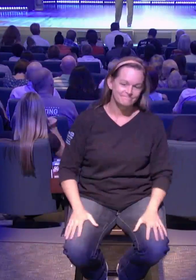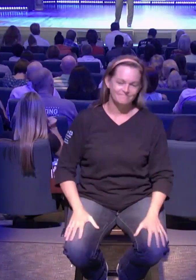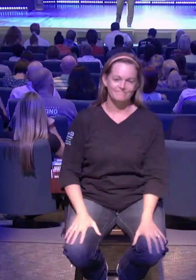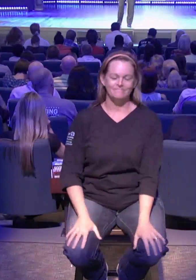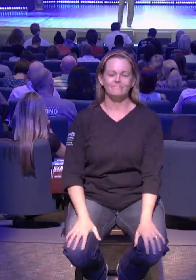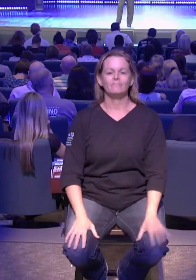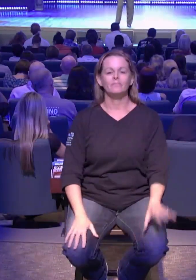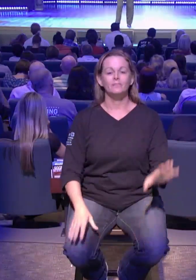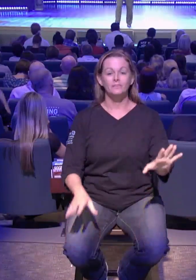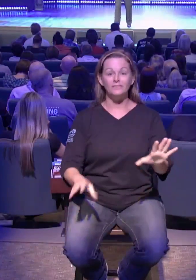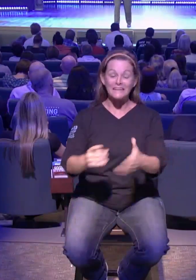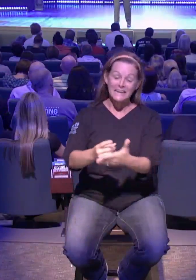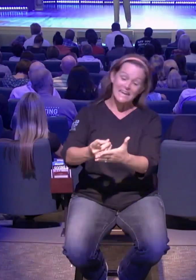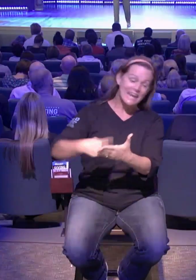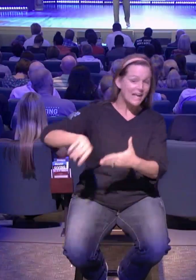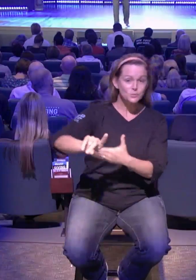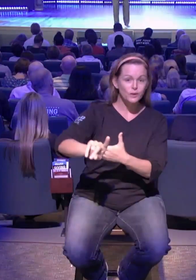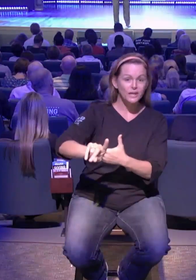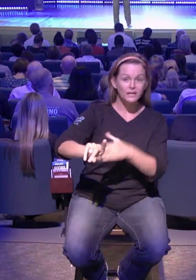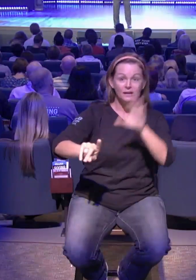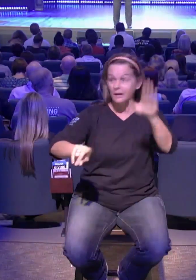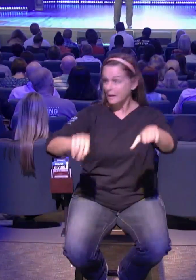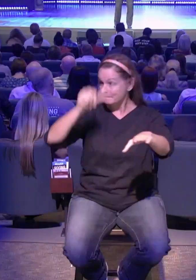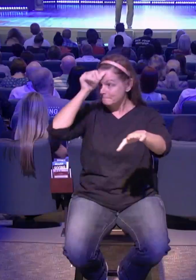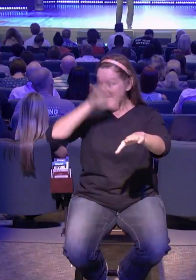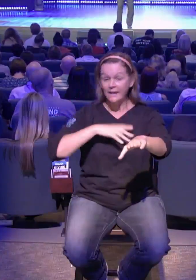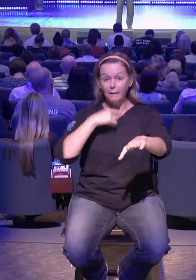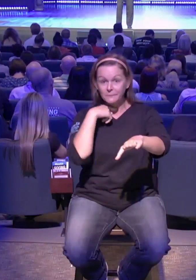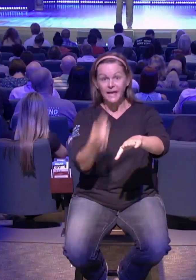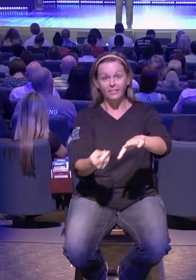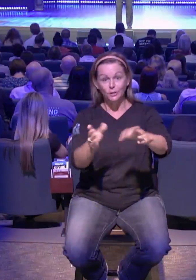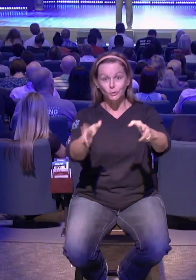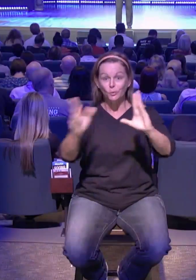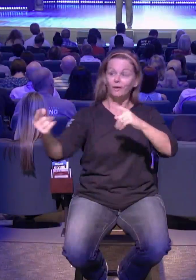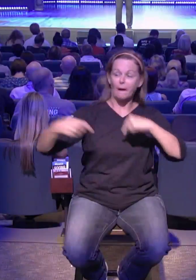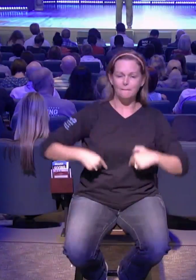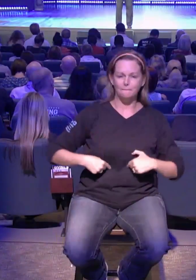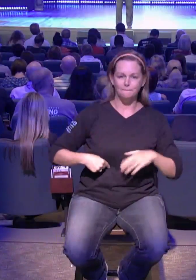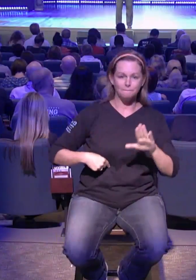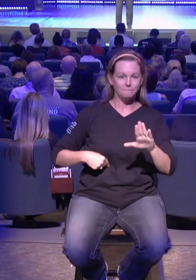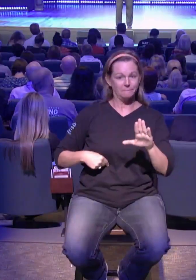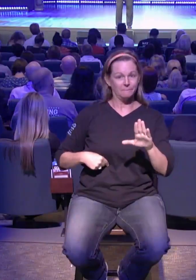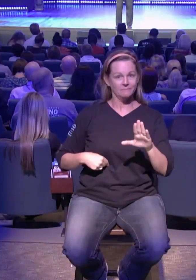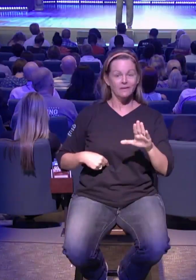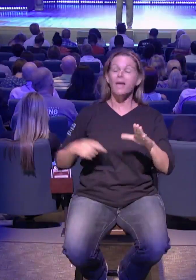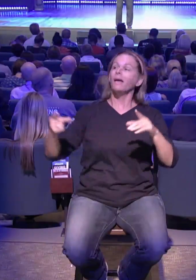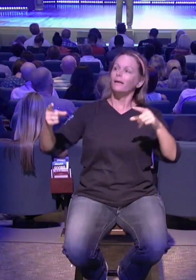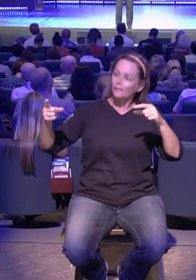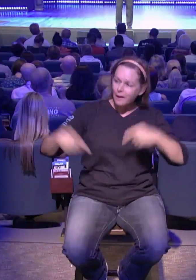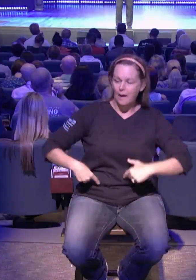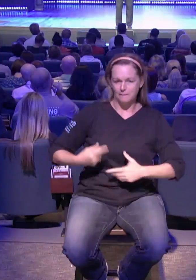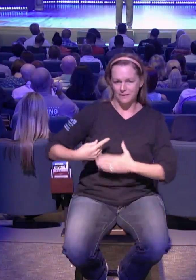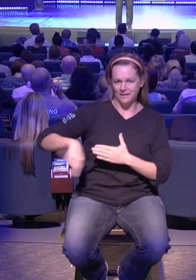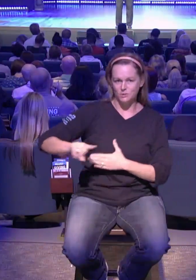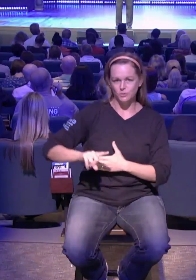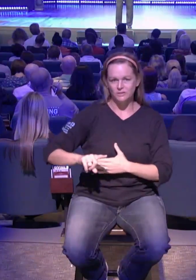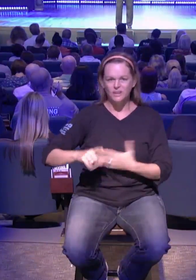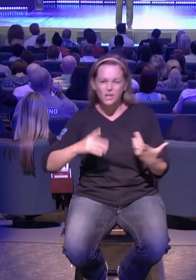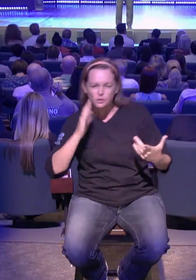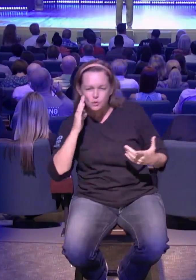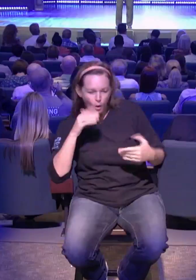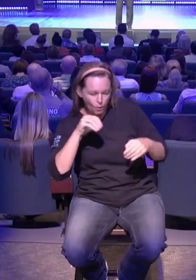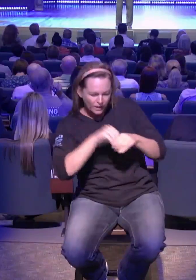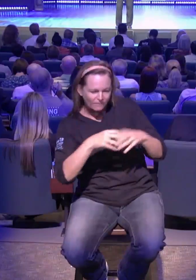Don't miss next week, men. I've got a word for you. All right? It's a locker room word. All